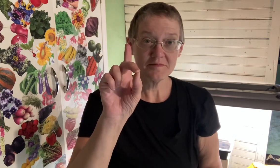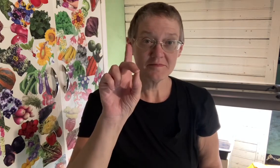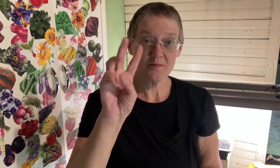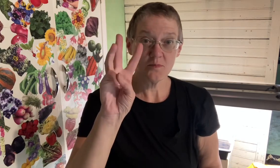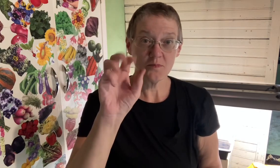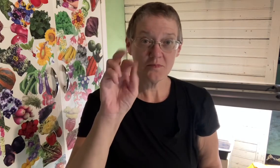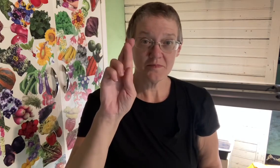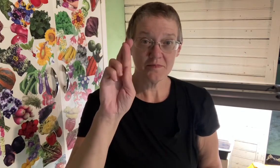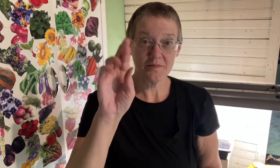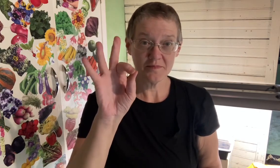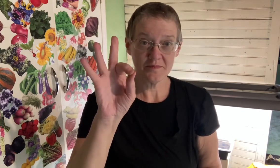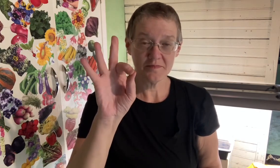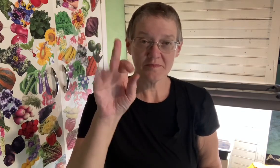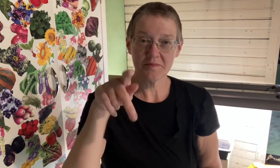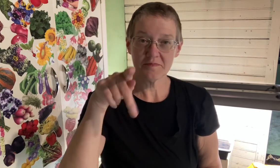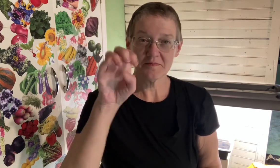petunias. They're a dwarf variety.